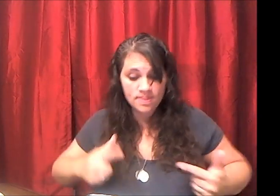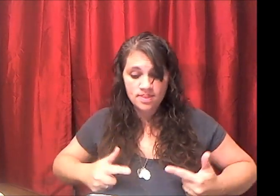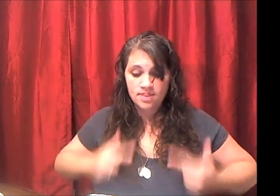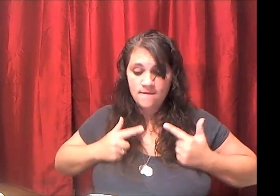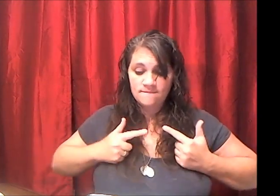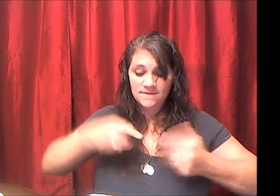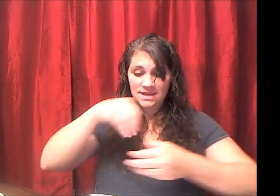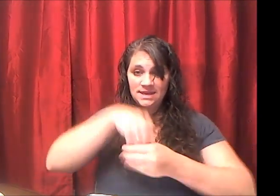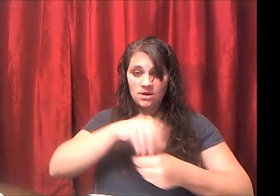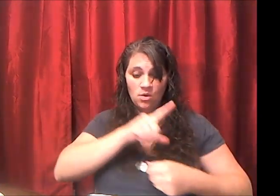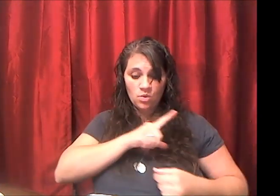off.